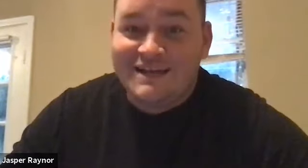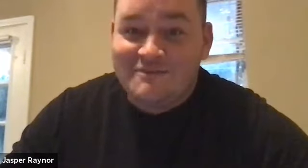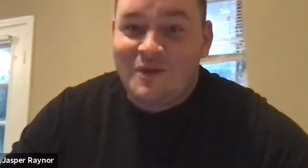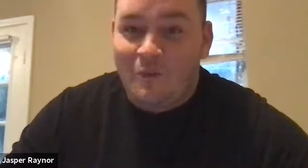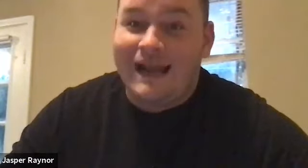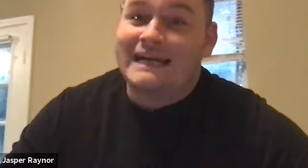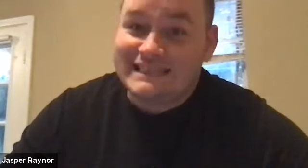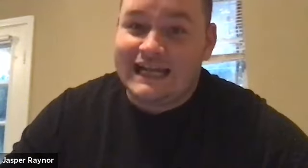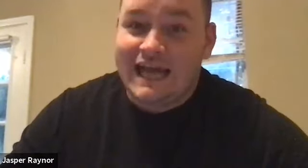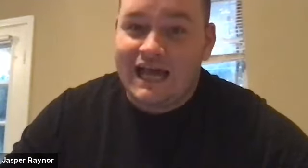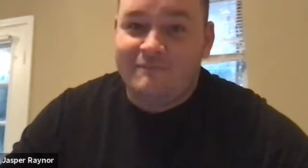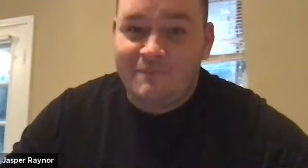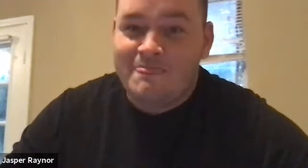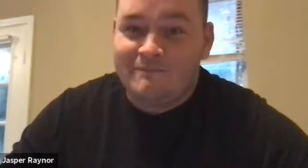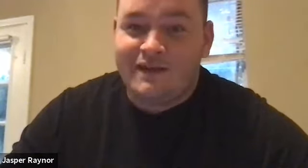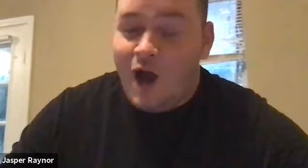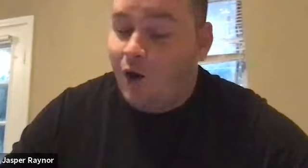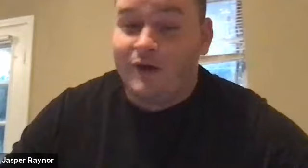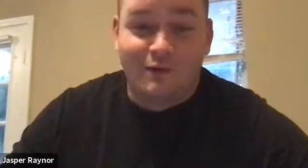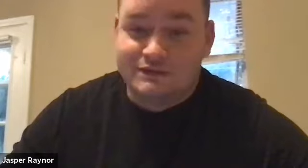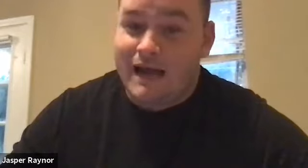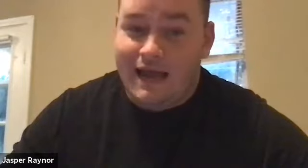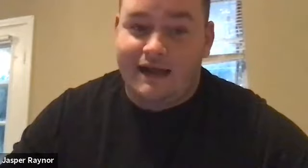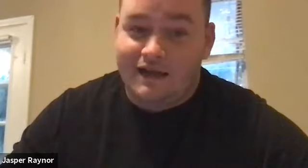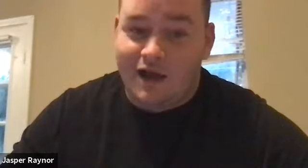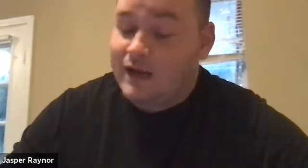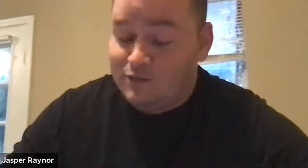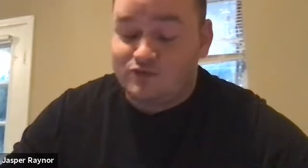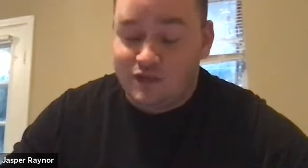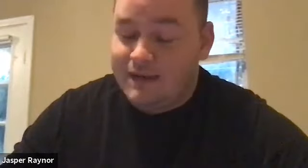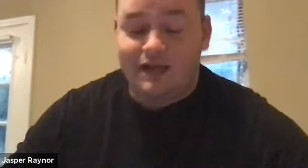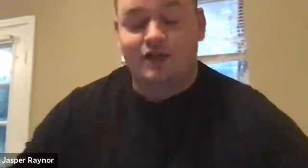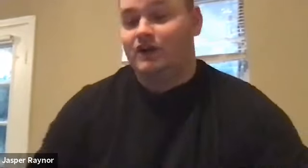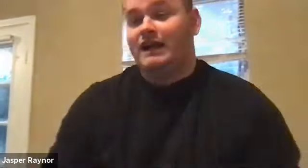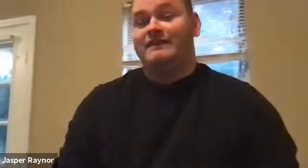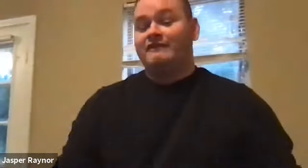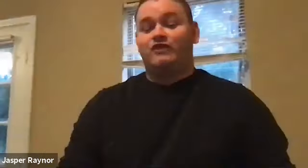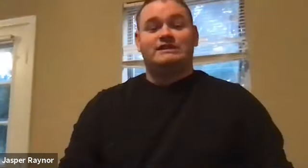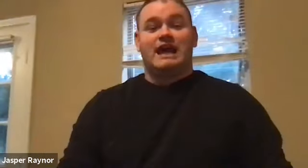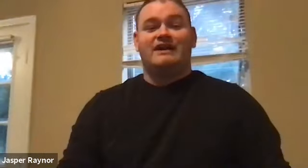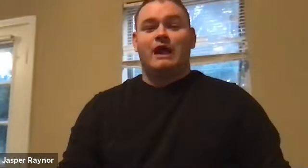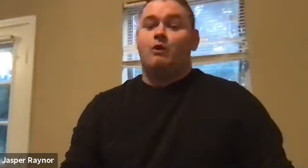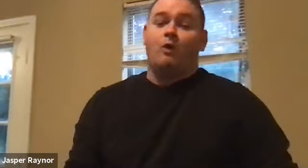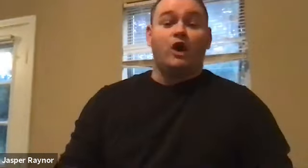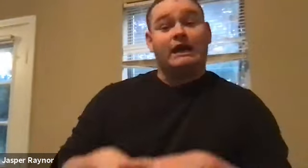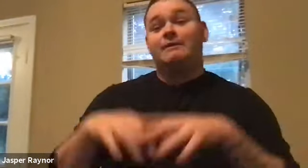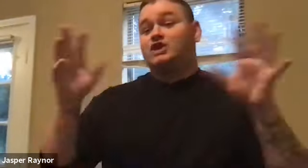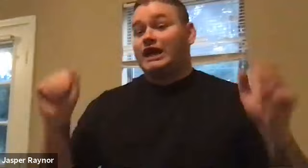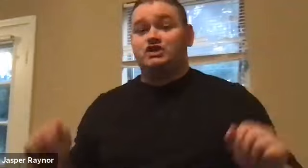when I said that. Oh, they was mad. Oh, they was real mad. Look, they freaked out. They were like, well, we're going to be changing